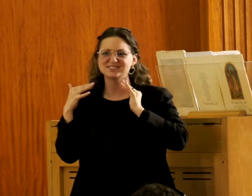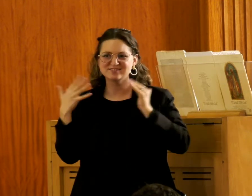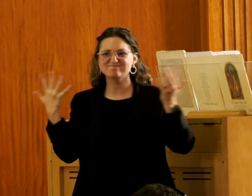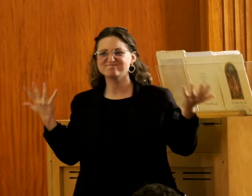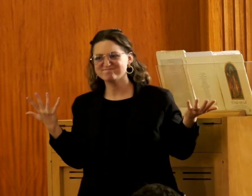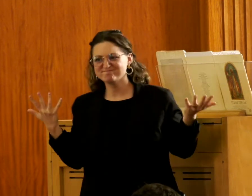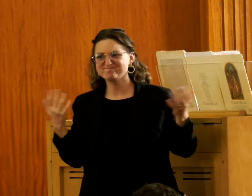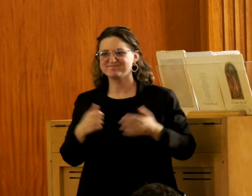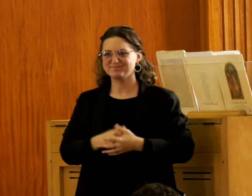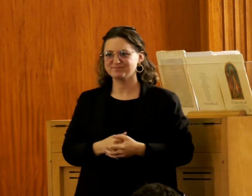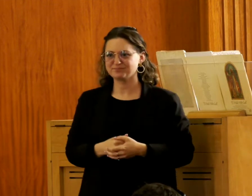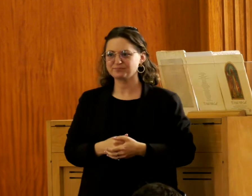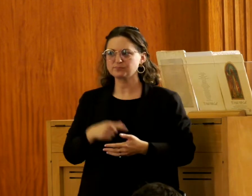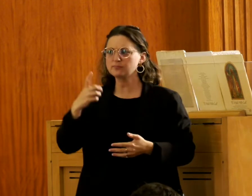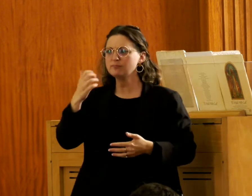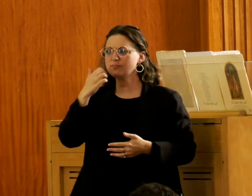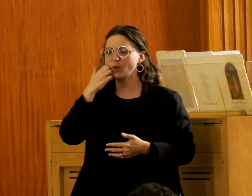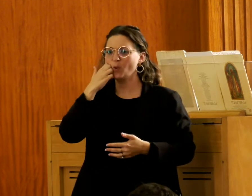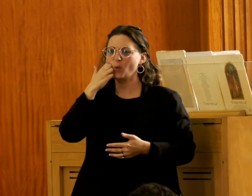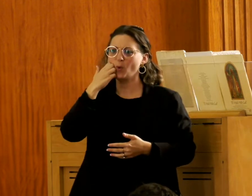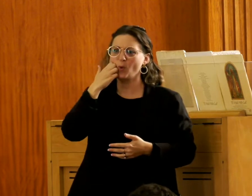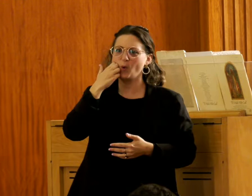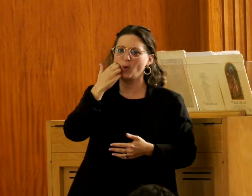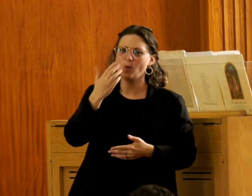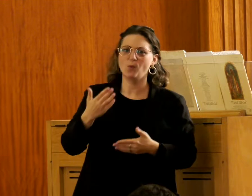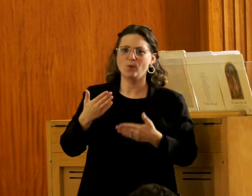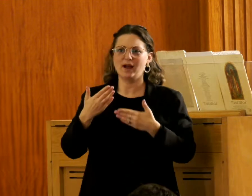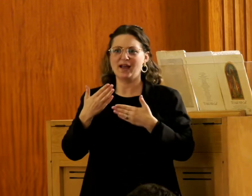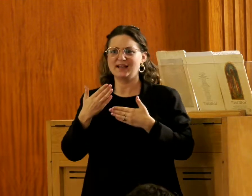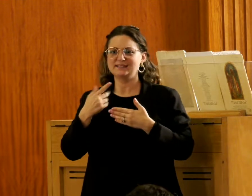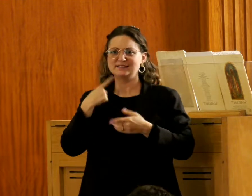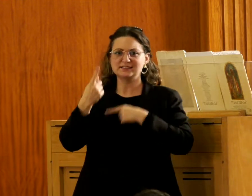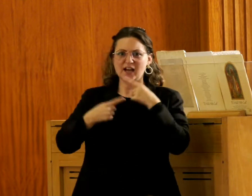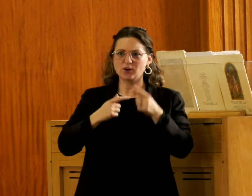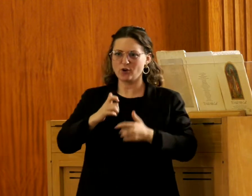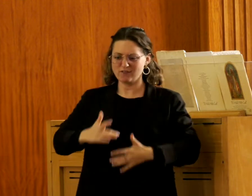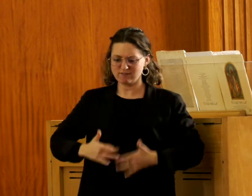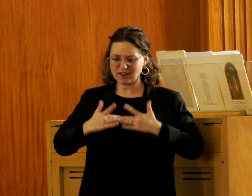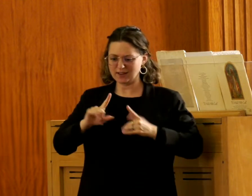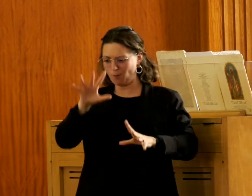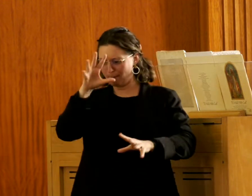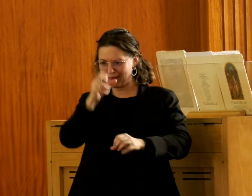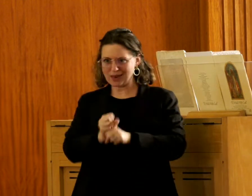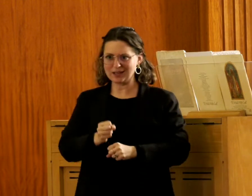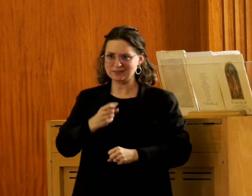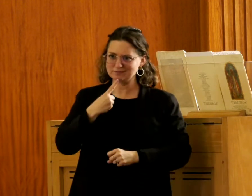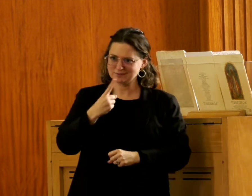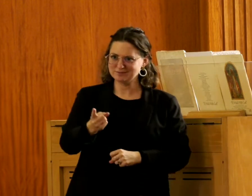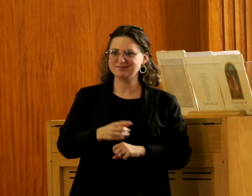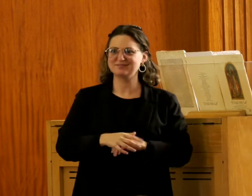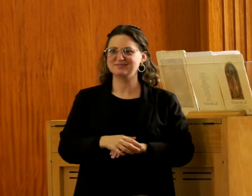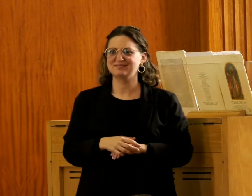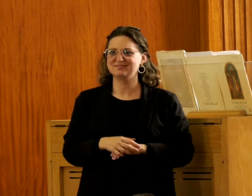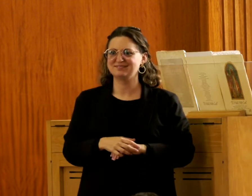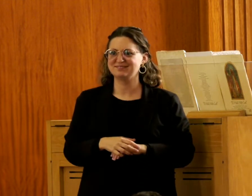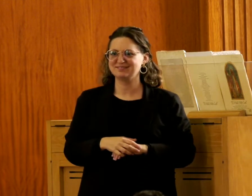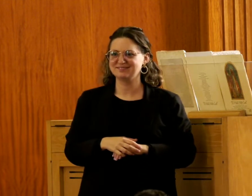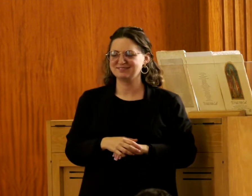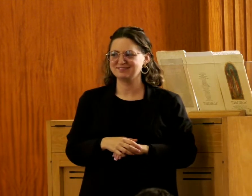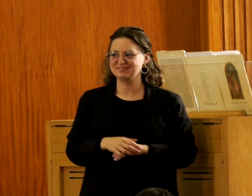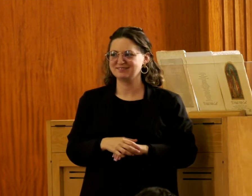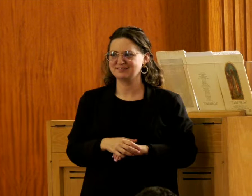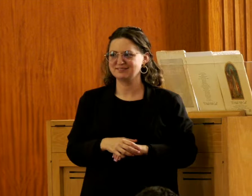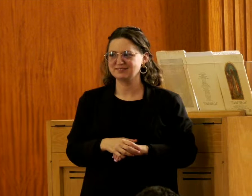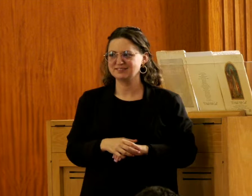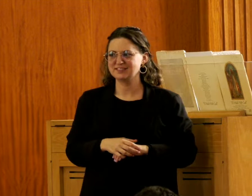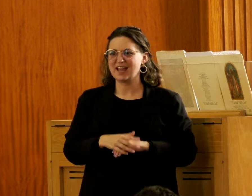the act. She wore her heart on her sleeve, and when it came to the Bulldogs, and would will them to victory each